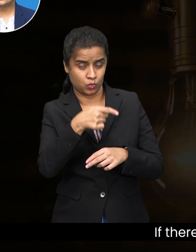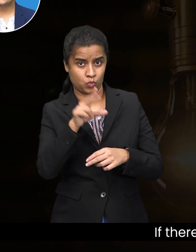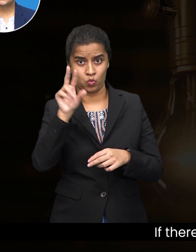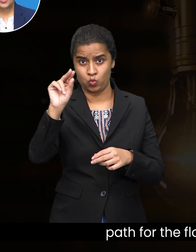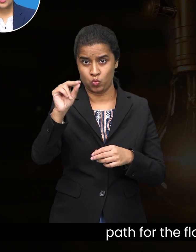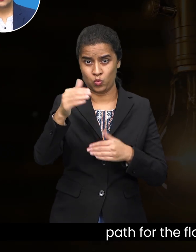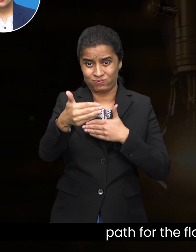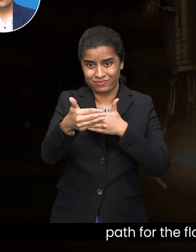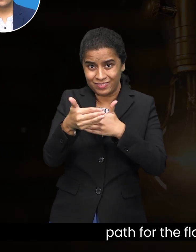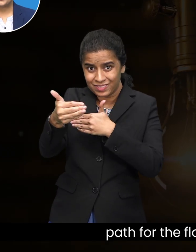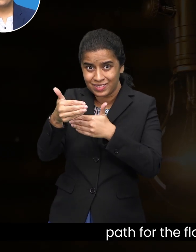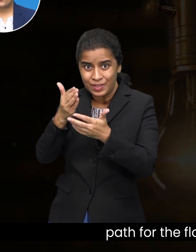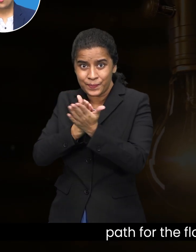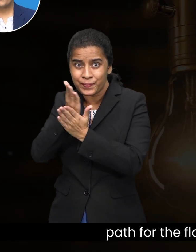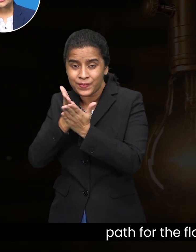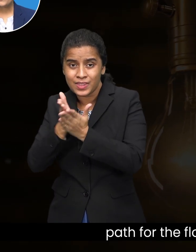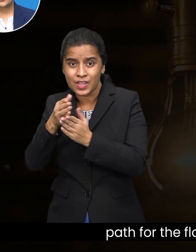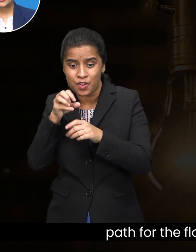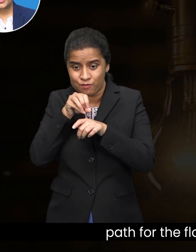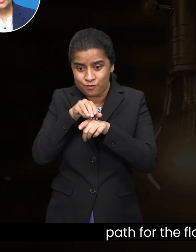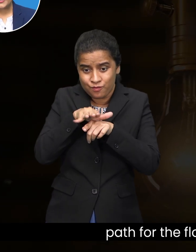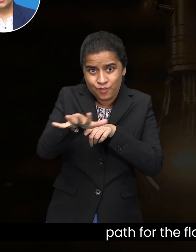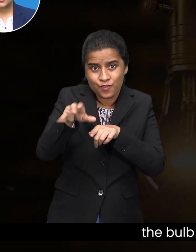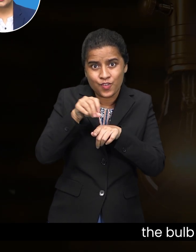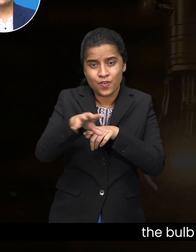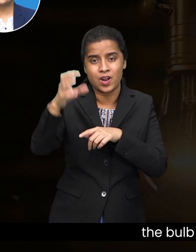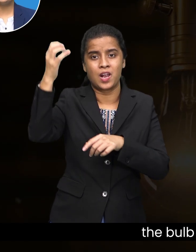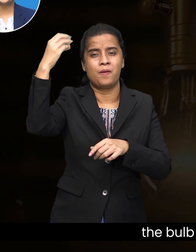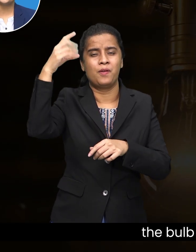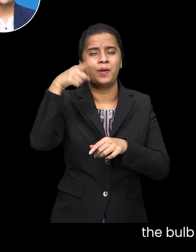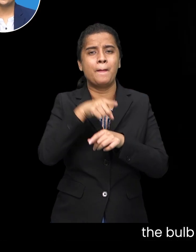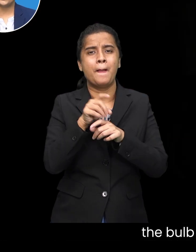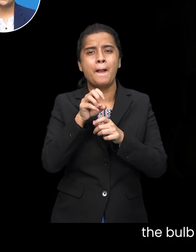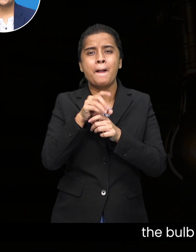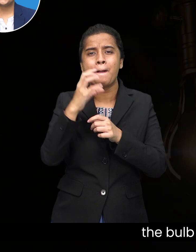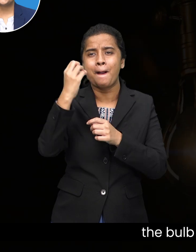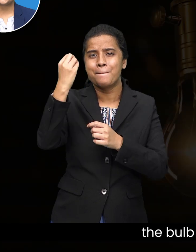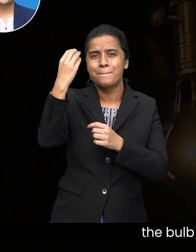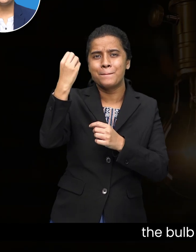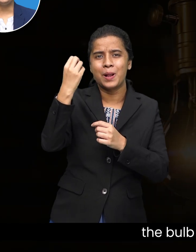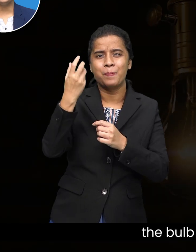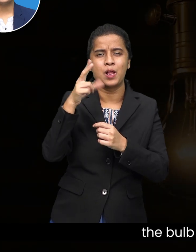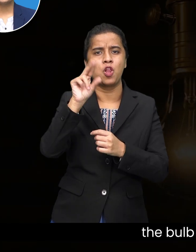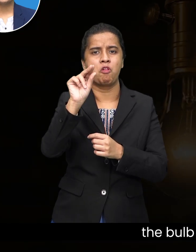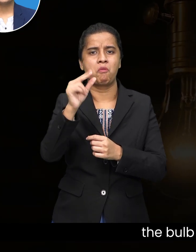is no closed path for the flow of electric current, the bulb does not glow.